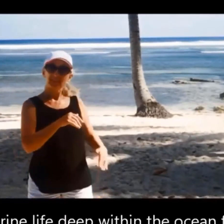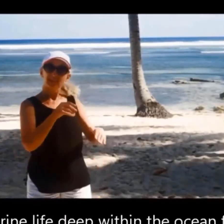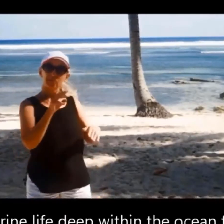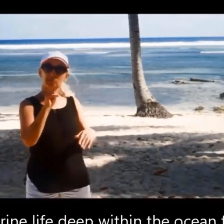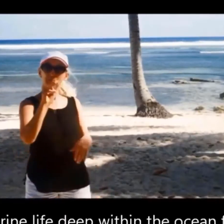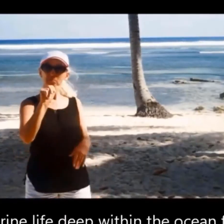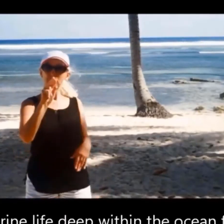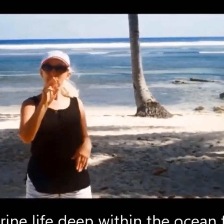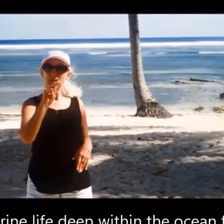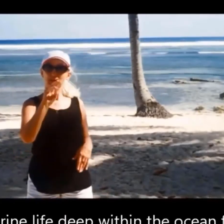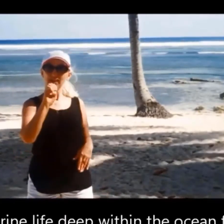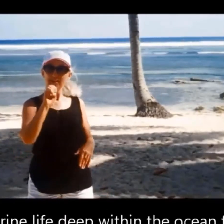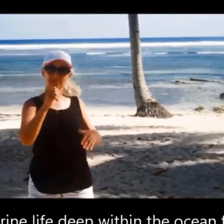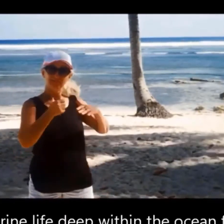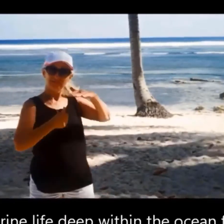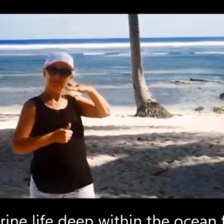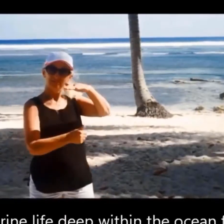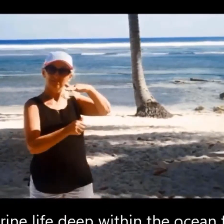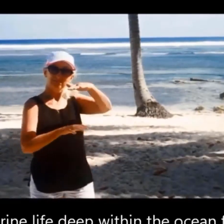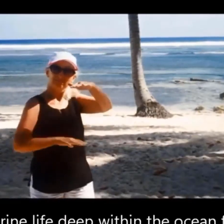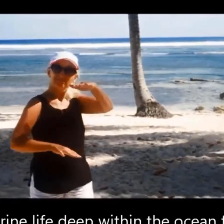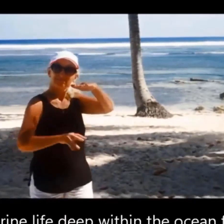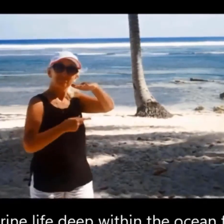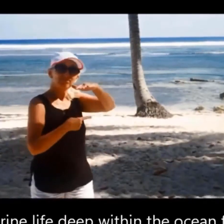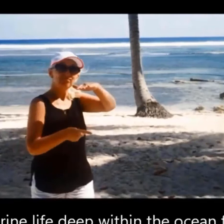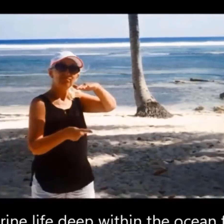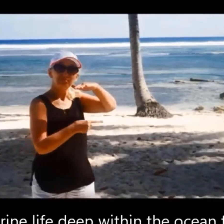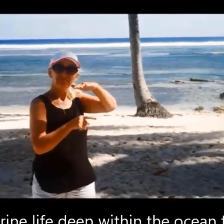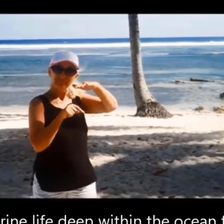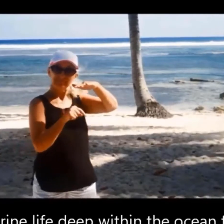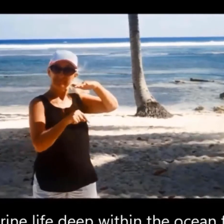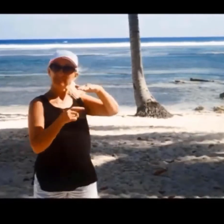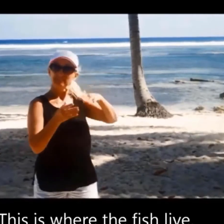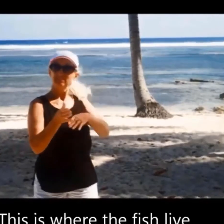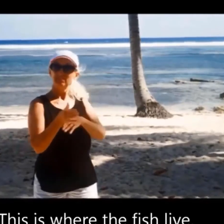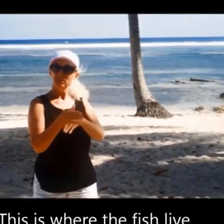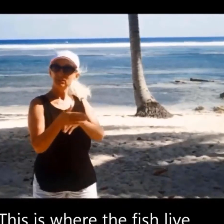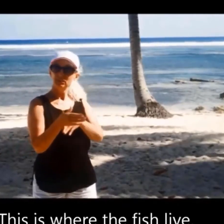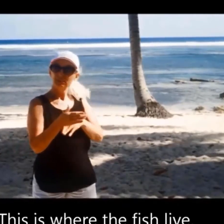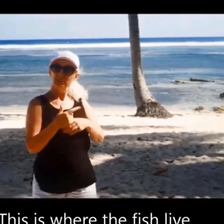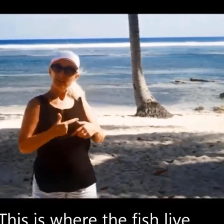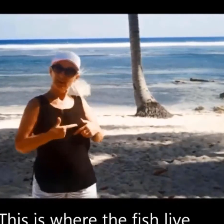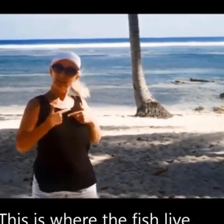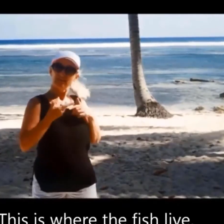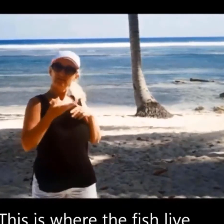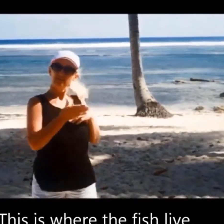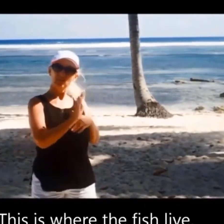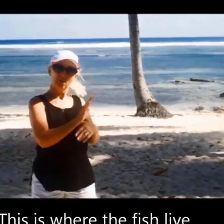There is marine life deep within the ocean floor. This is where the fish